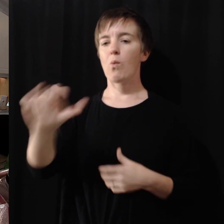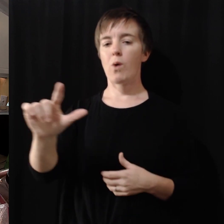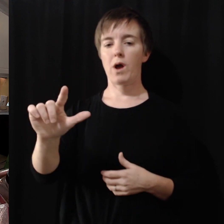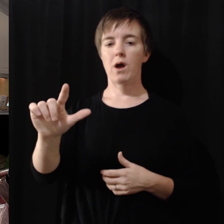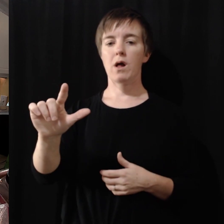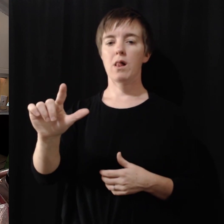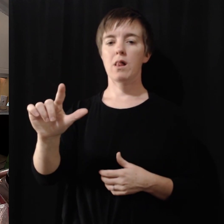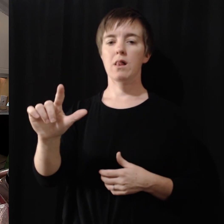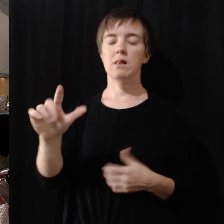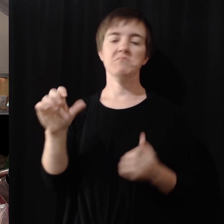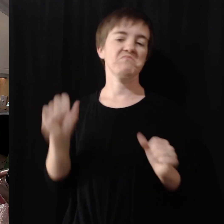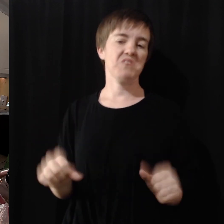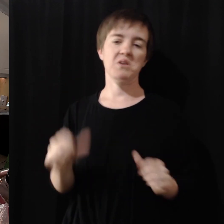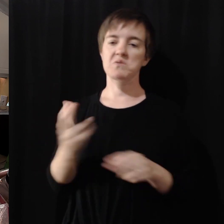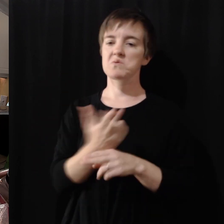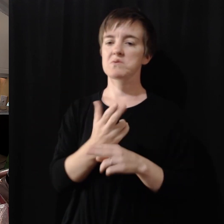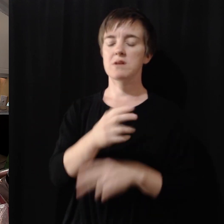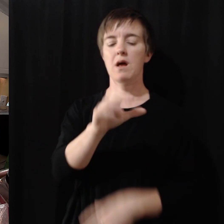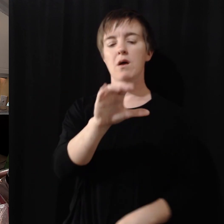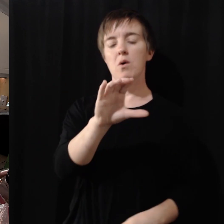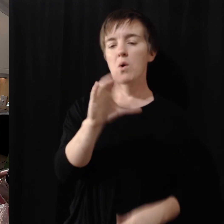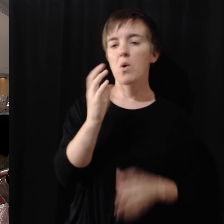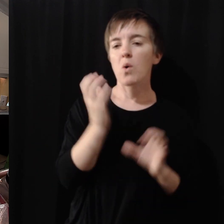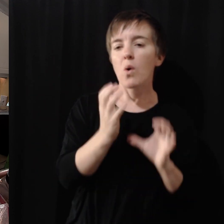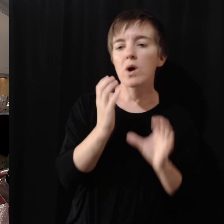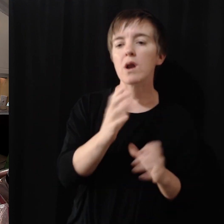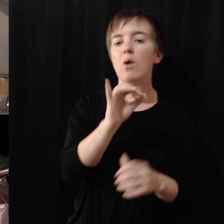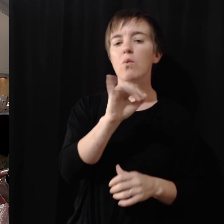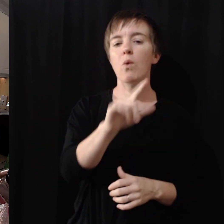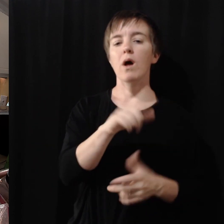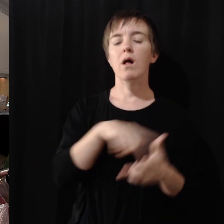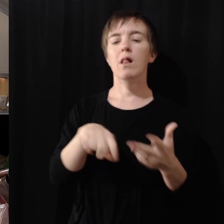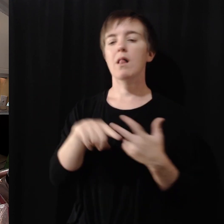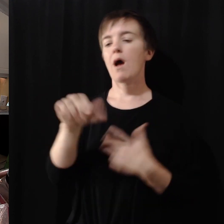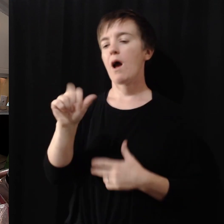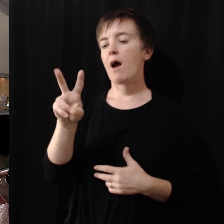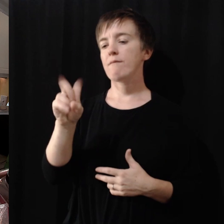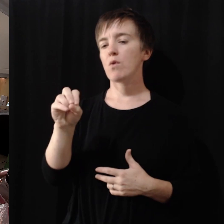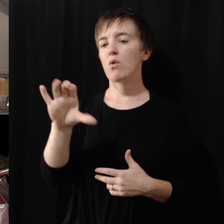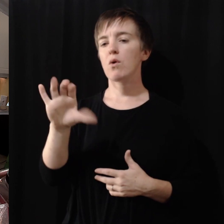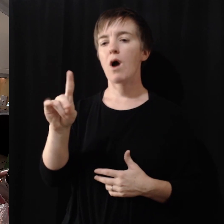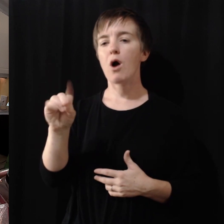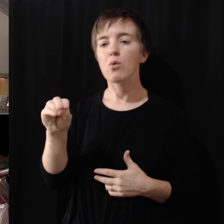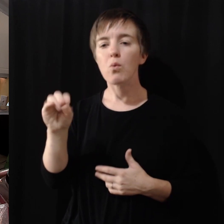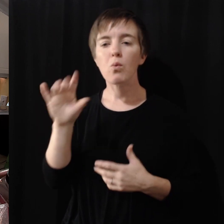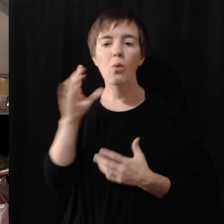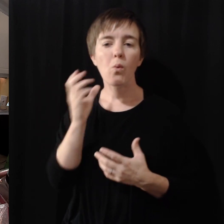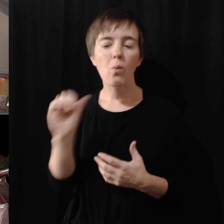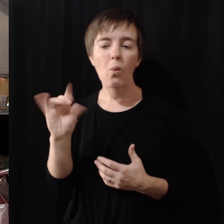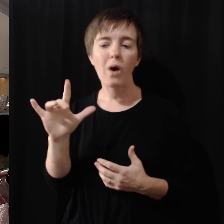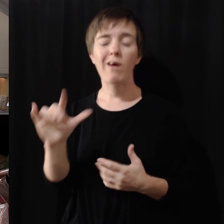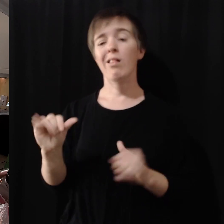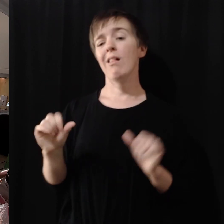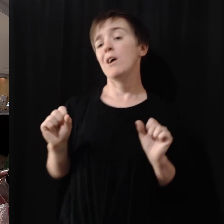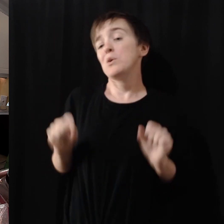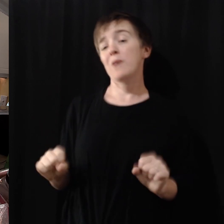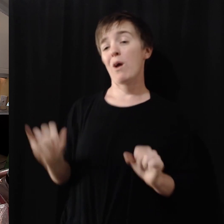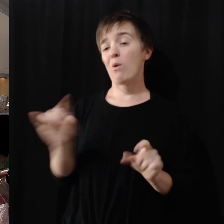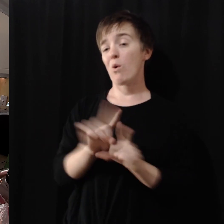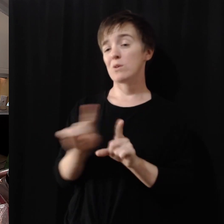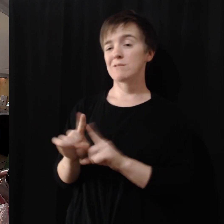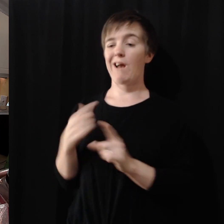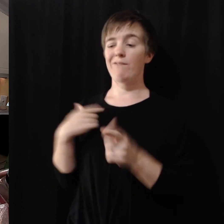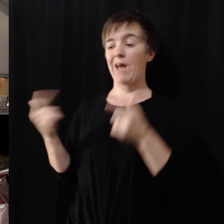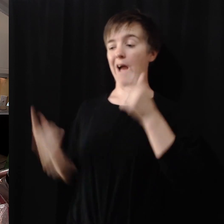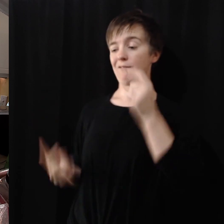You can use avocado oil, you can use coconut oil, we need a half a cup of this. I've even used like half